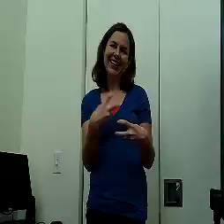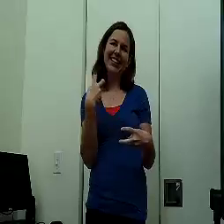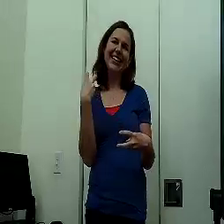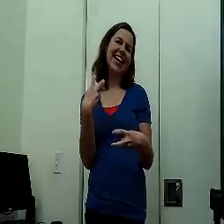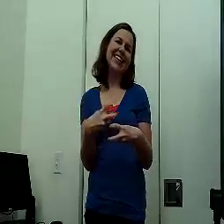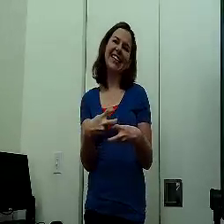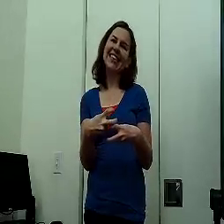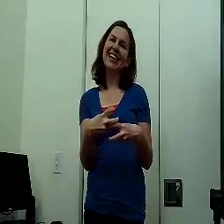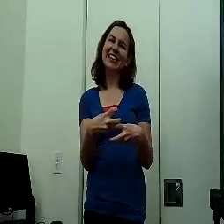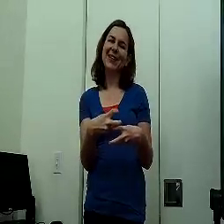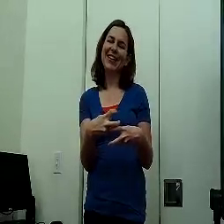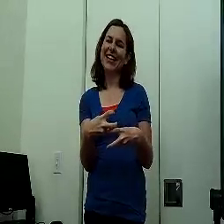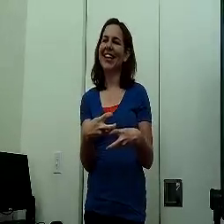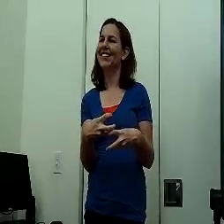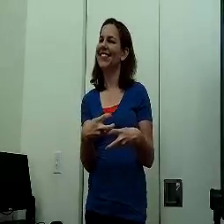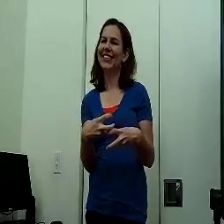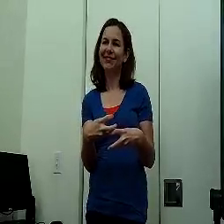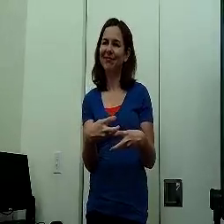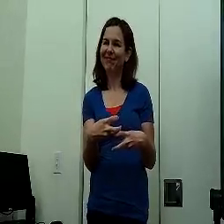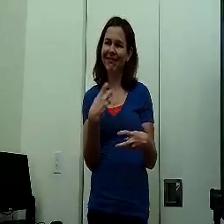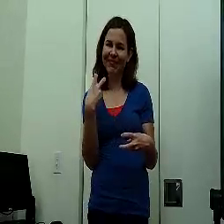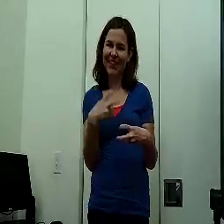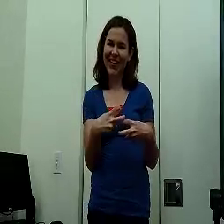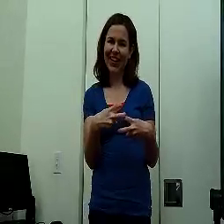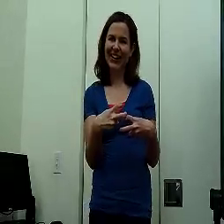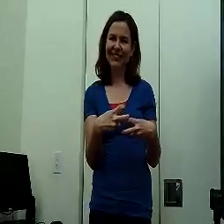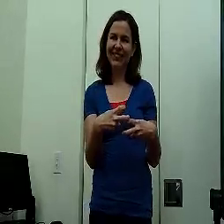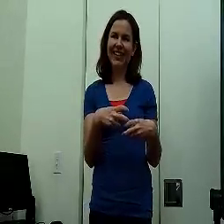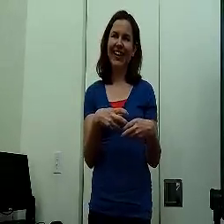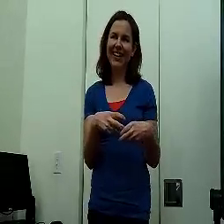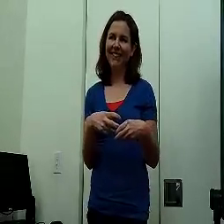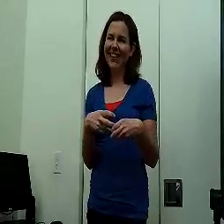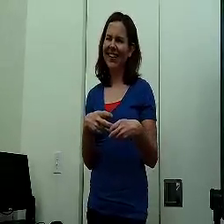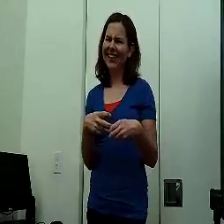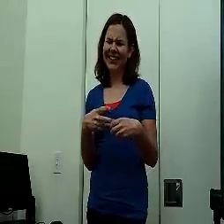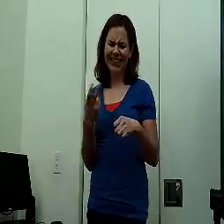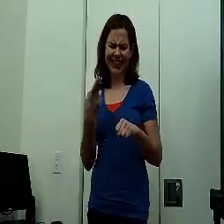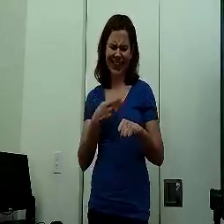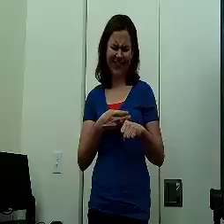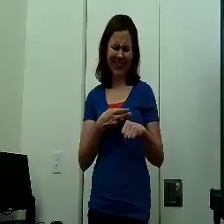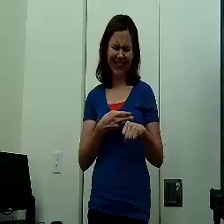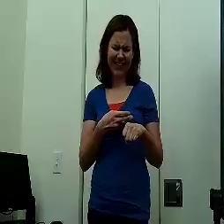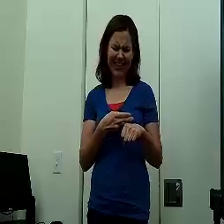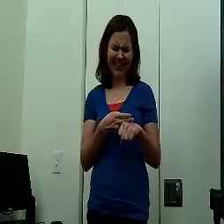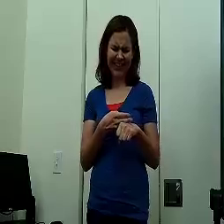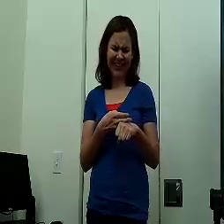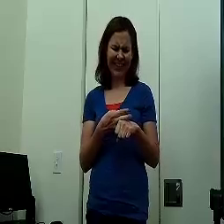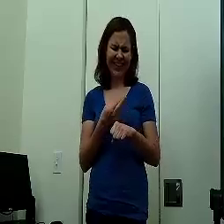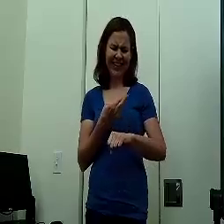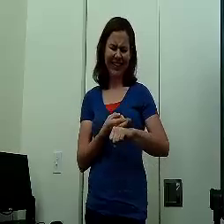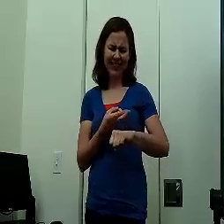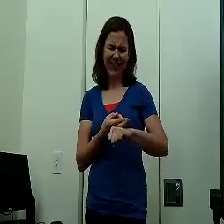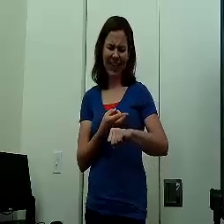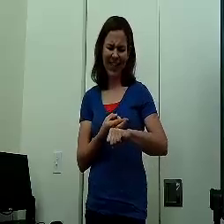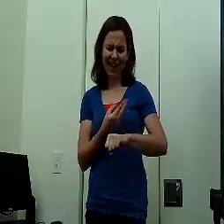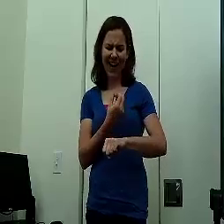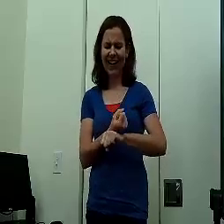This is an ASL sign, that's why it's not H's. Hard. And Glenda's looking up to see what that is. Because we've got rock